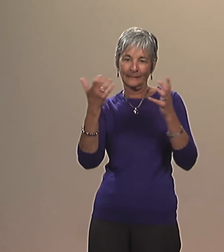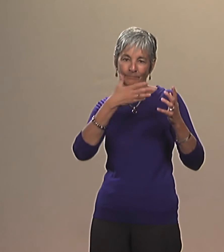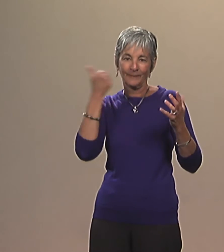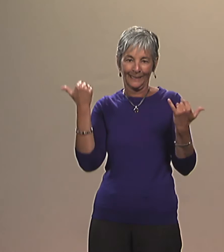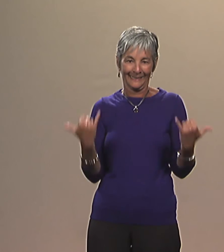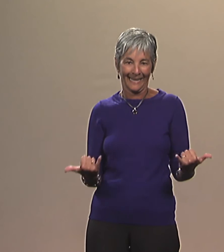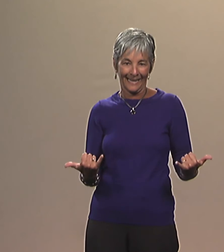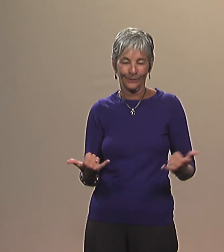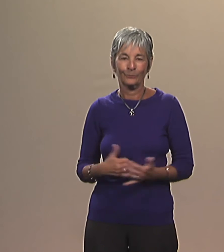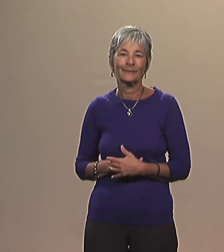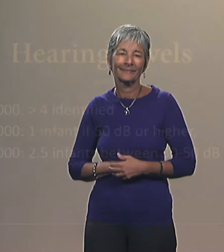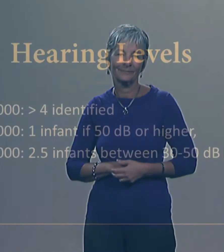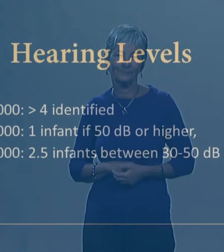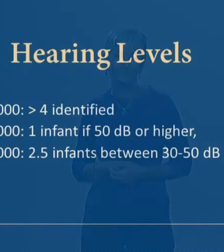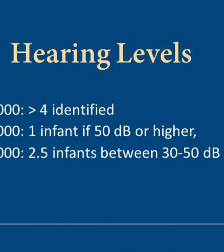much better.